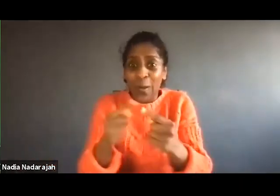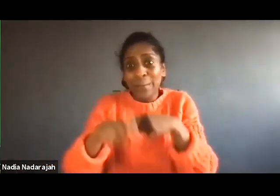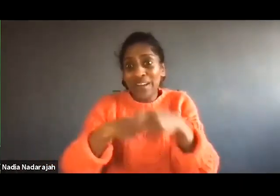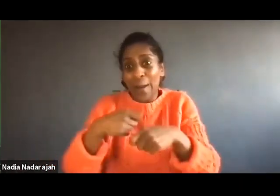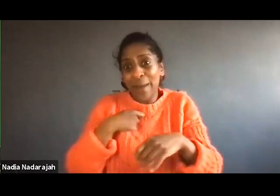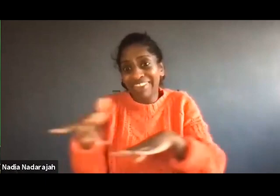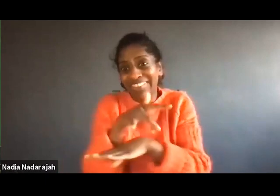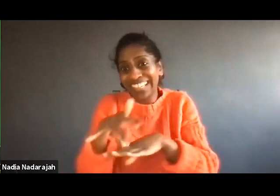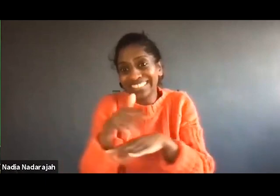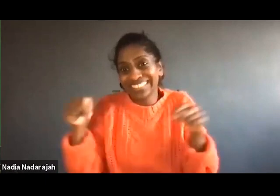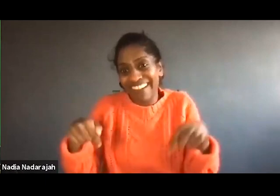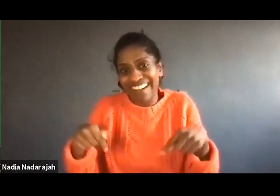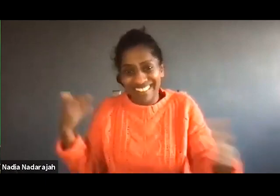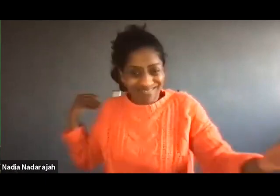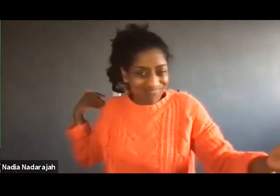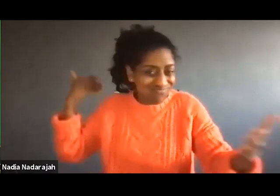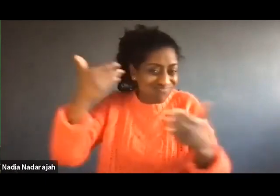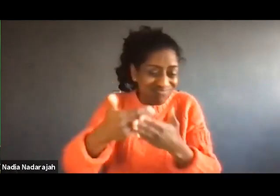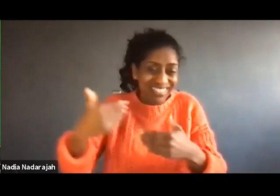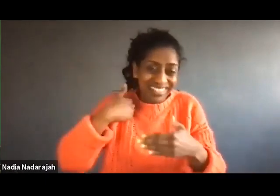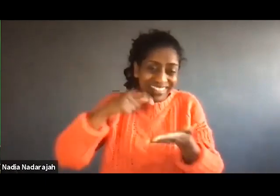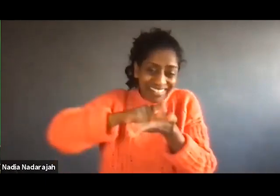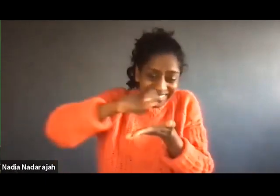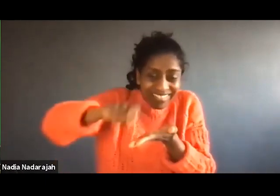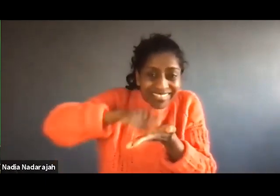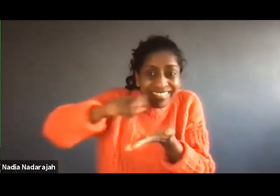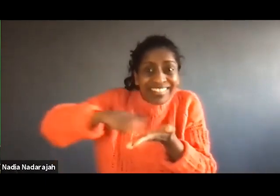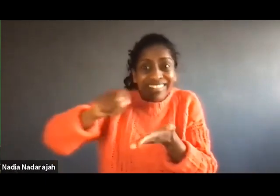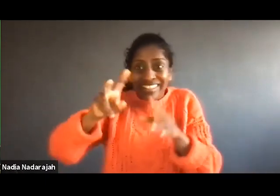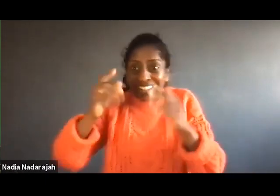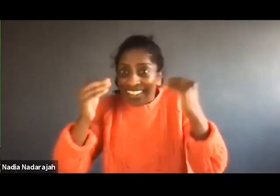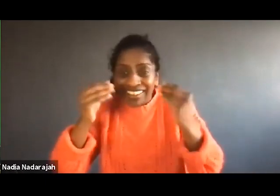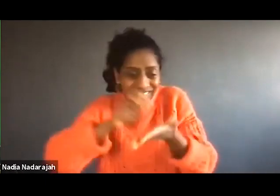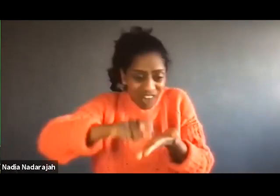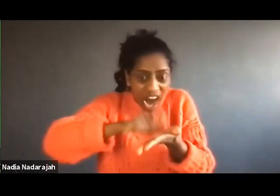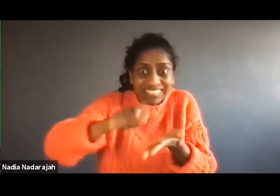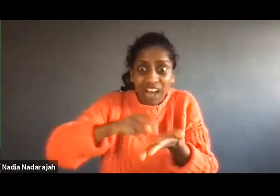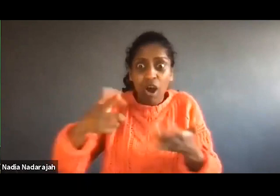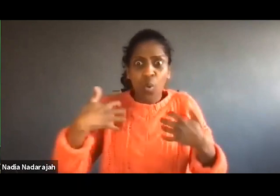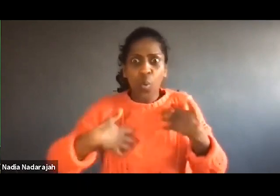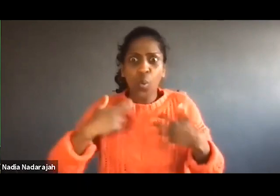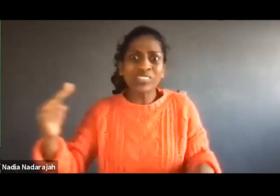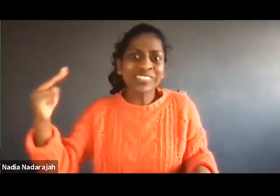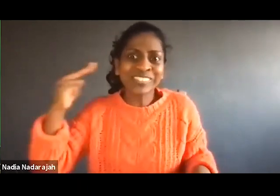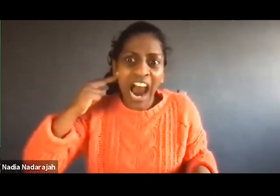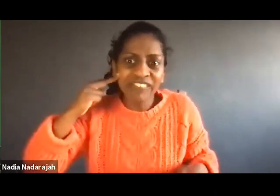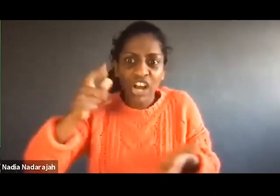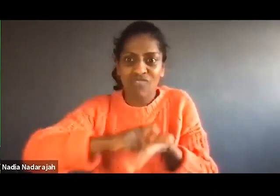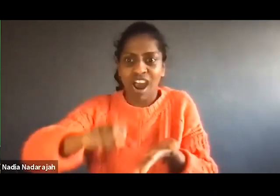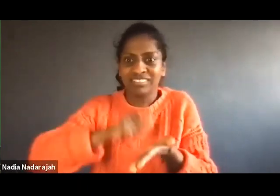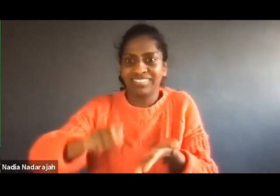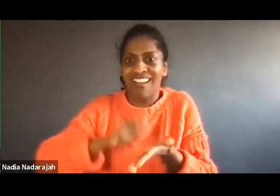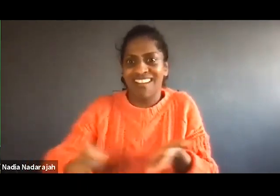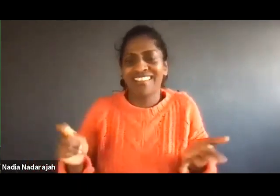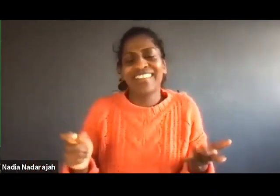now. So I've got my own theatre, which is right here in my own house. I've been writing throughout the lockdown period,